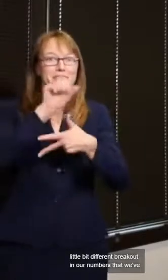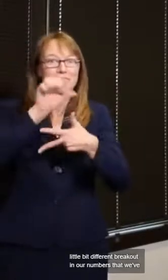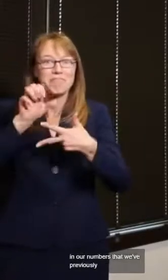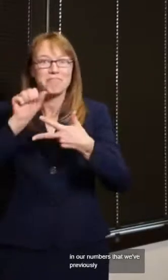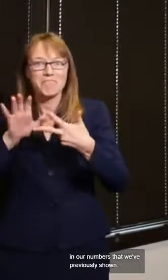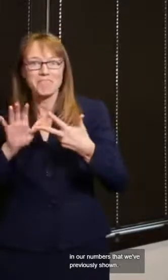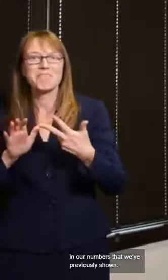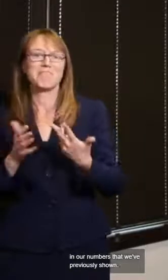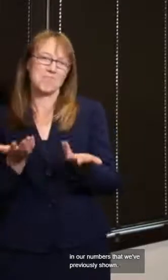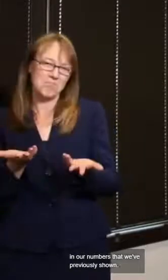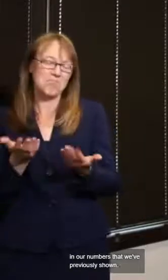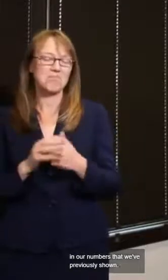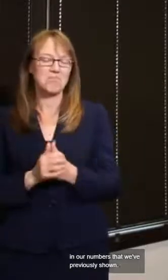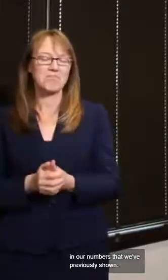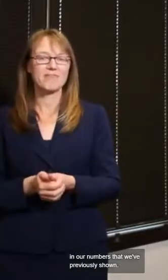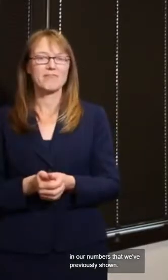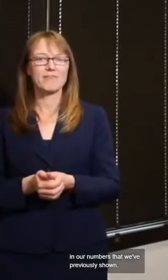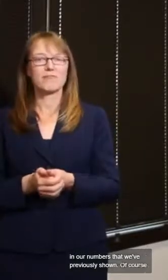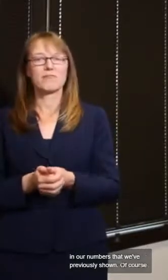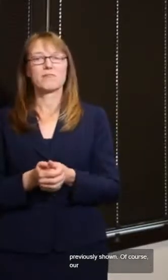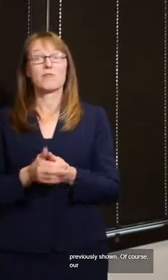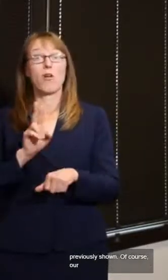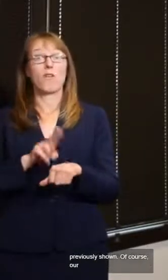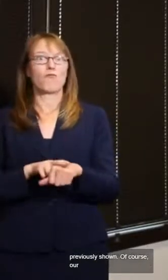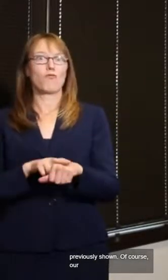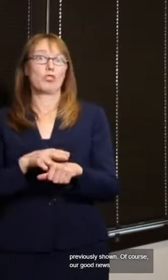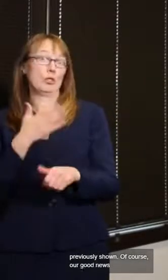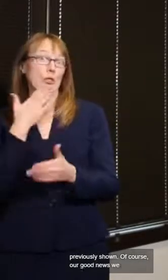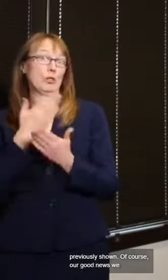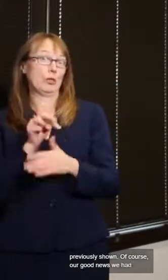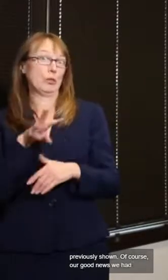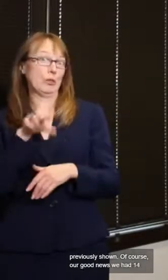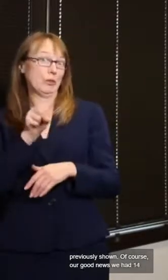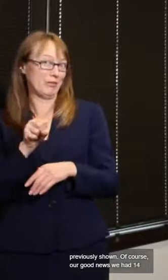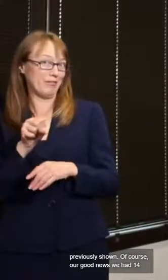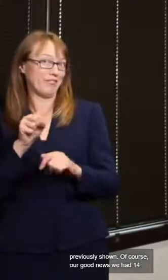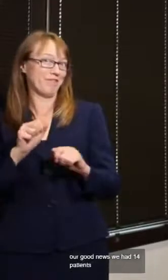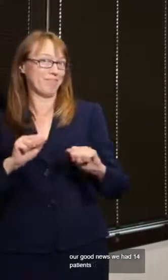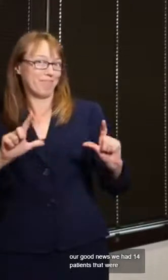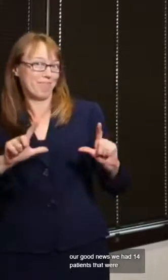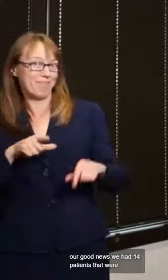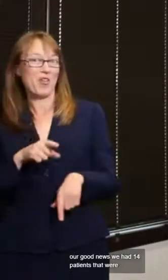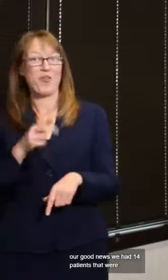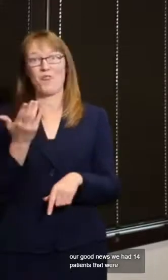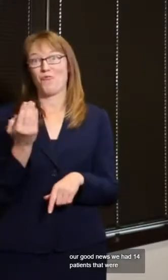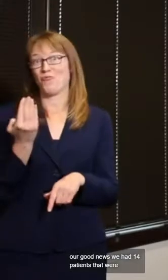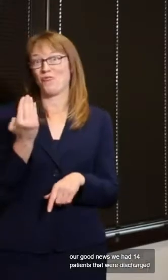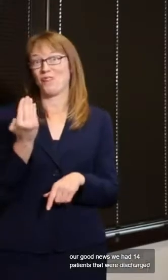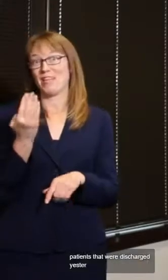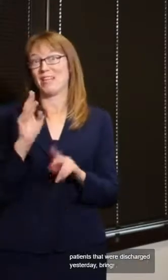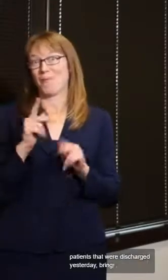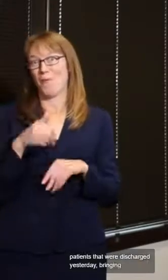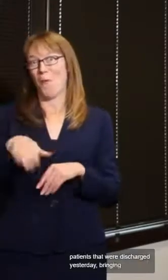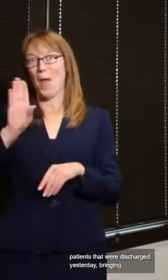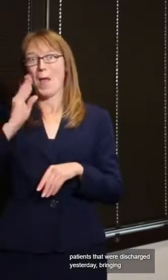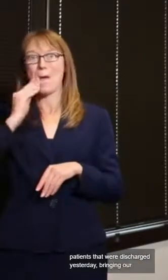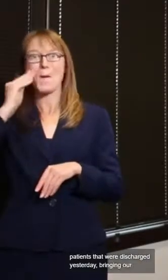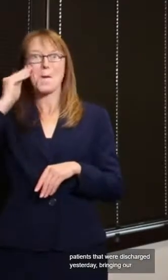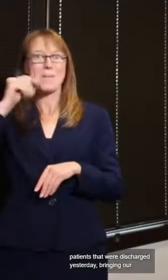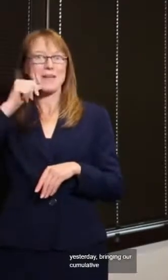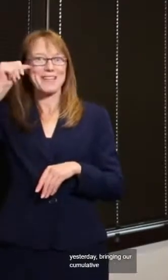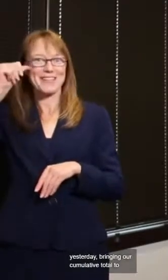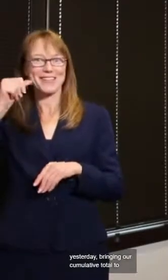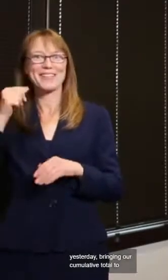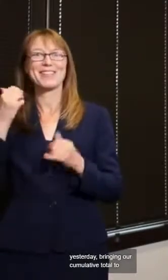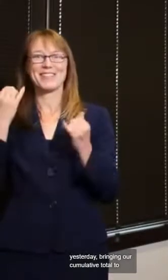shown. And of course, our good news slide, we had 14 patients that were discharged yesterday, bringing our cumulative total